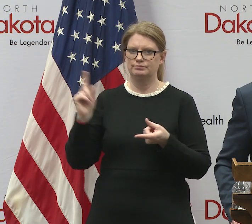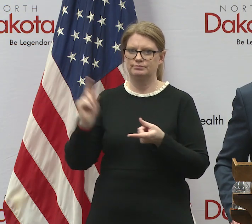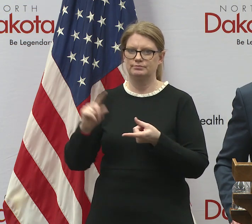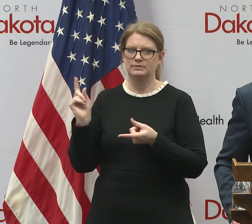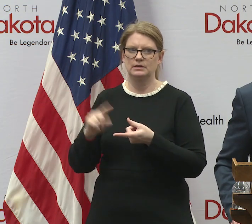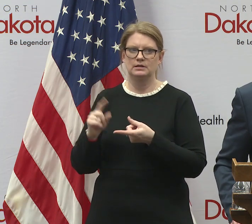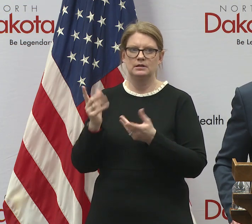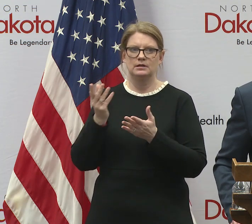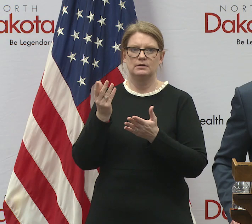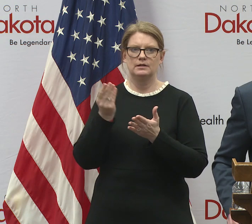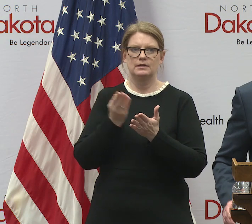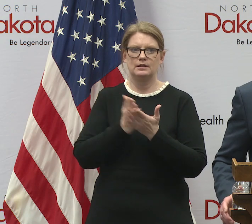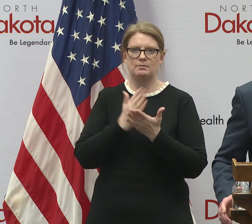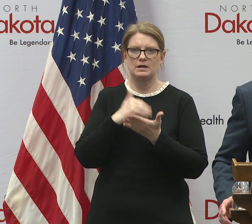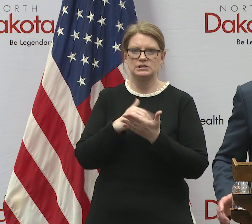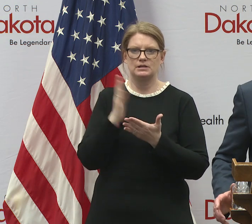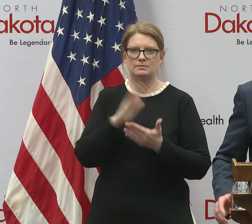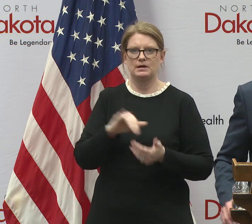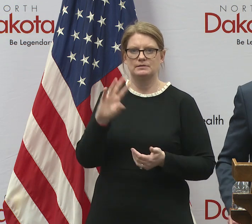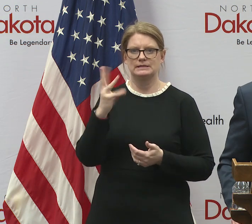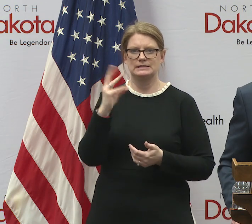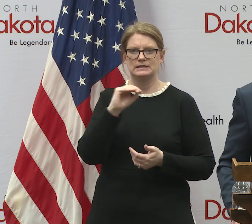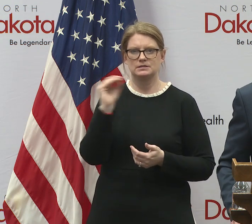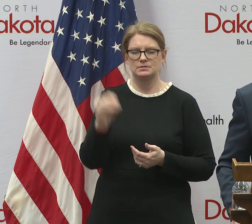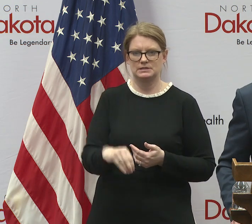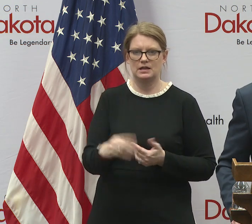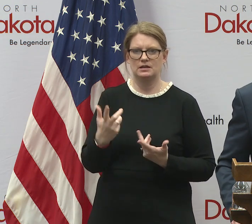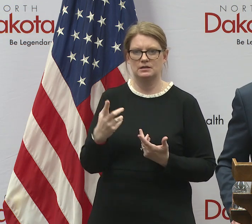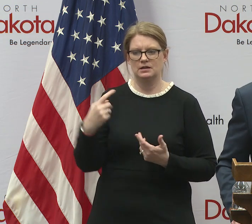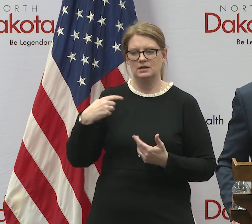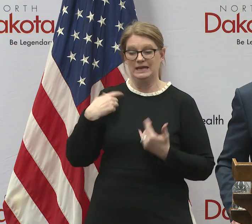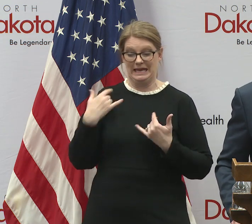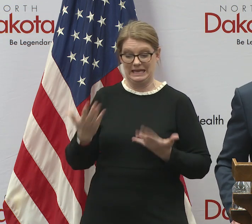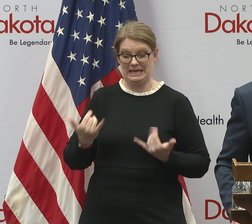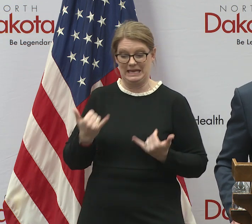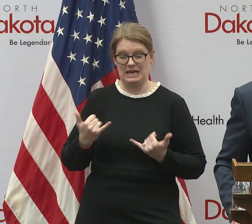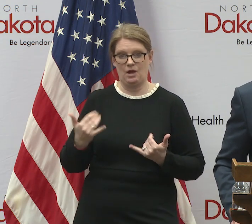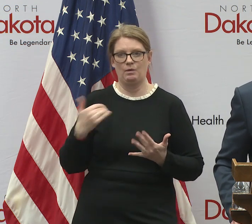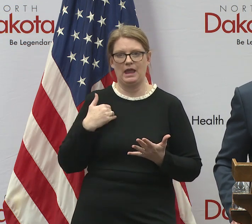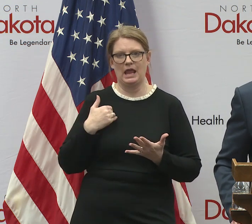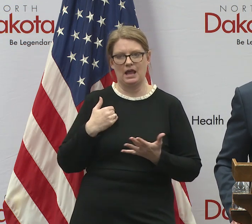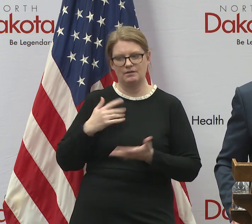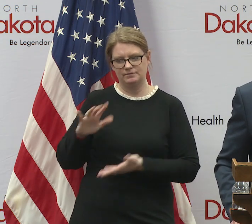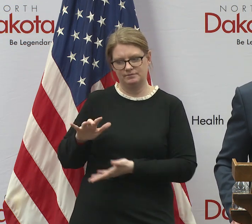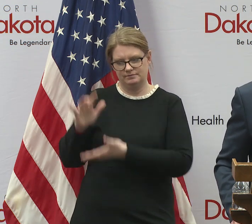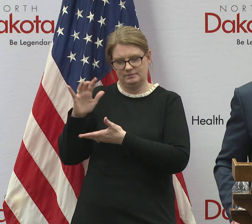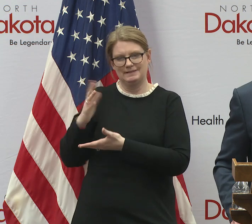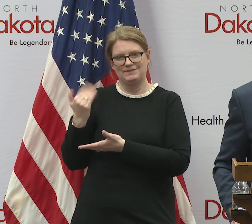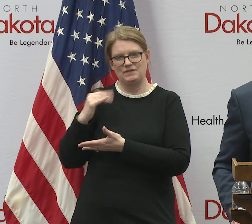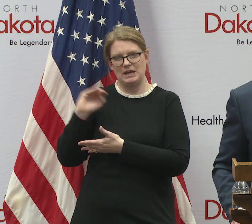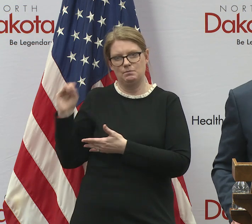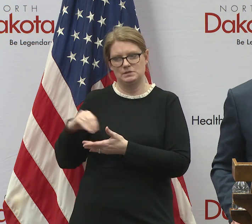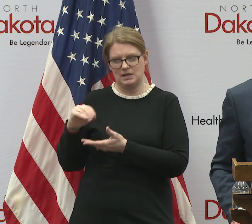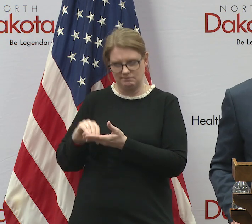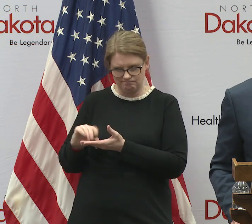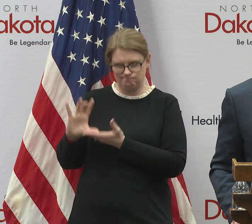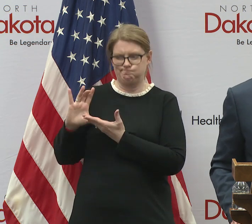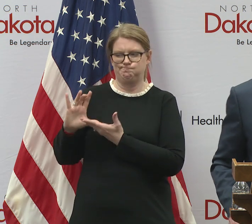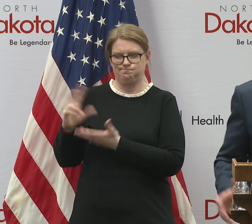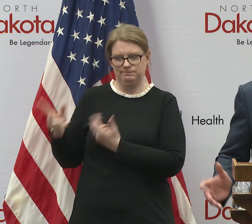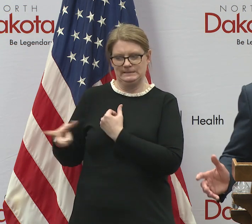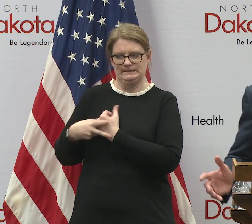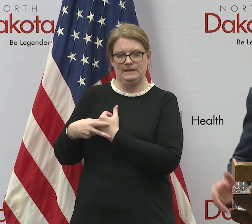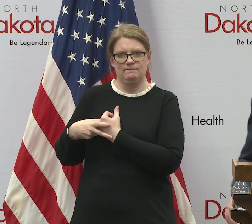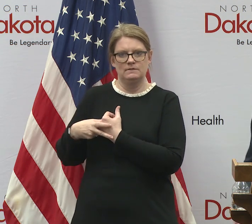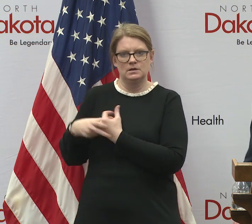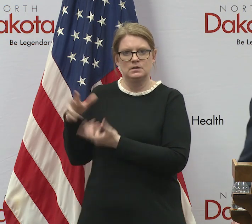about 6% that happened, and we've got a cushion of 15%, built up. So I feel like we